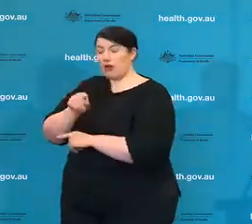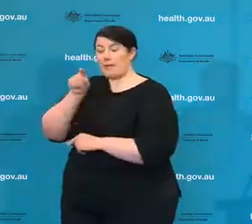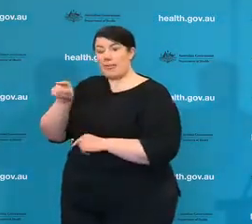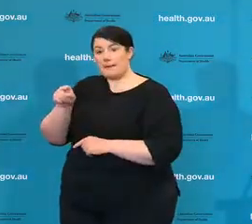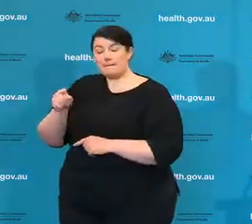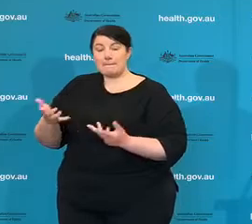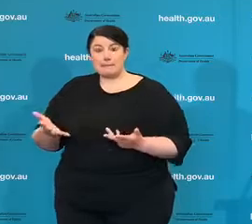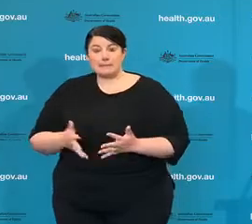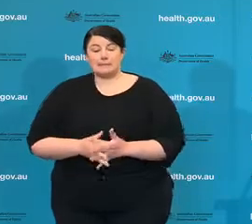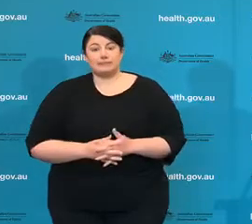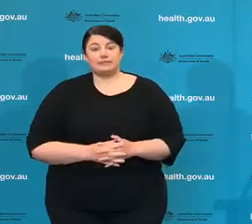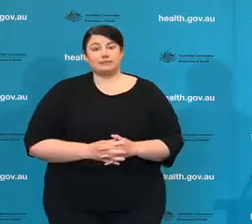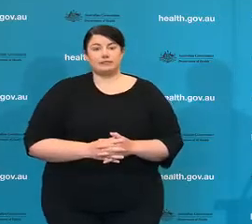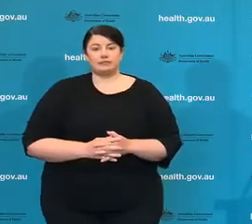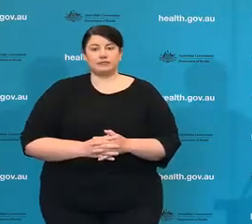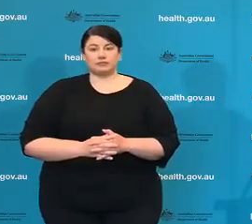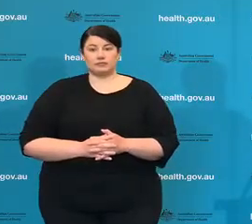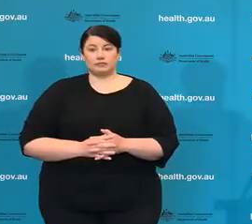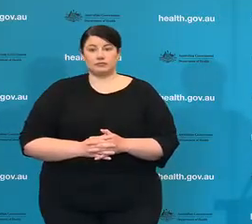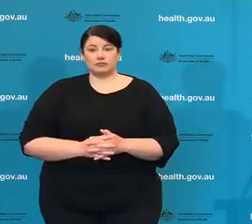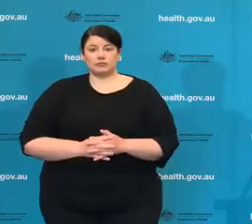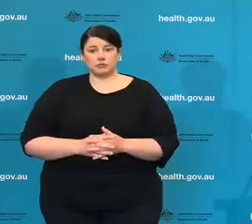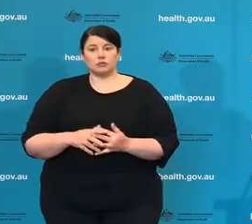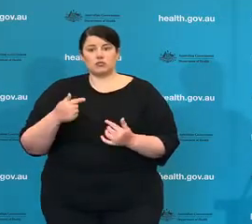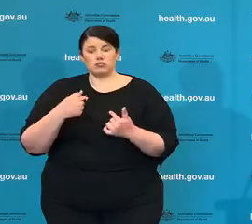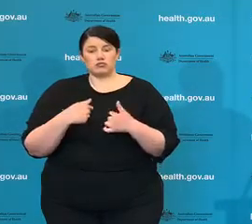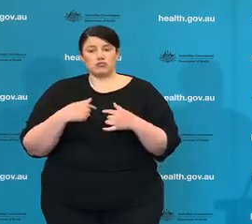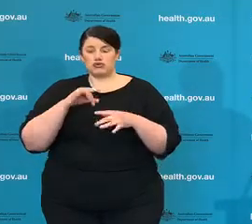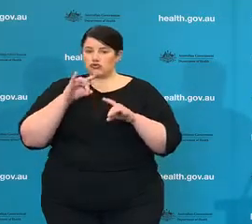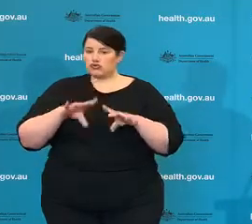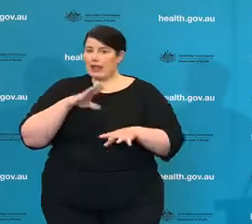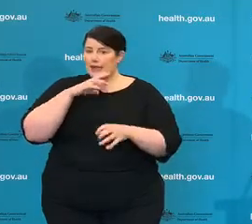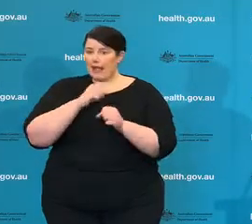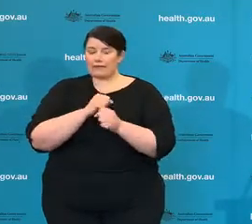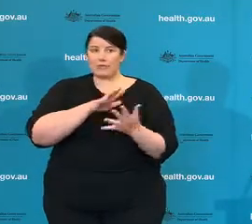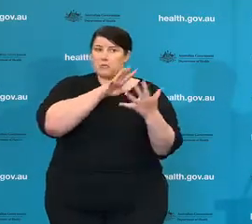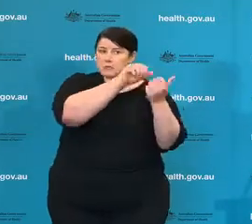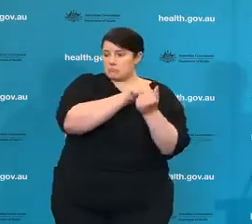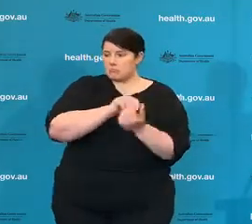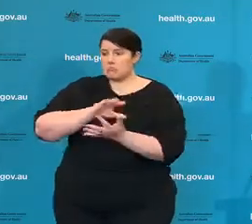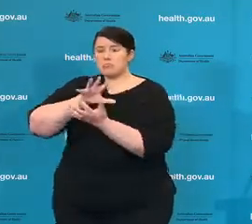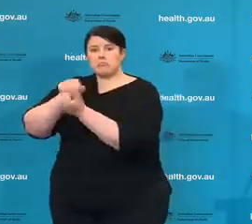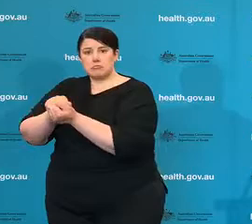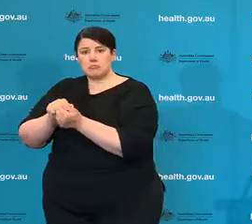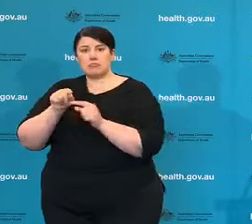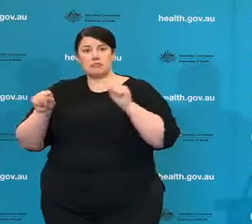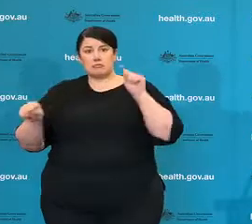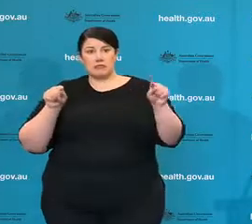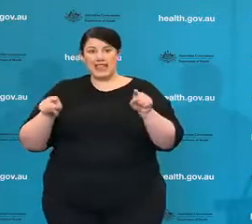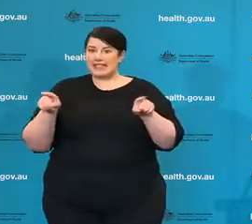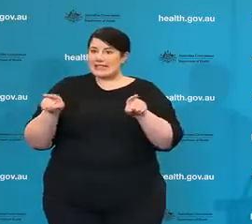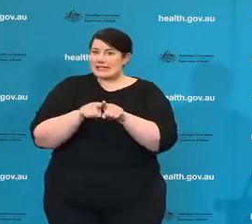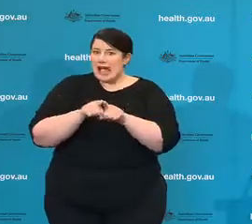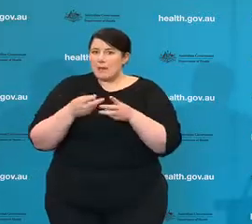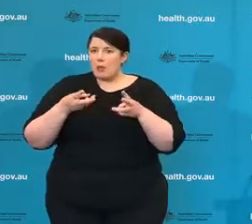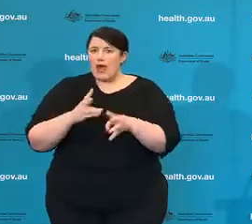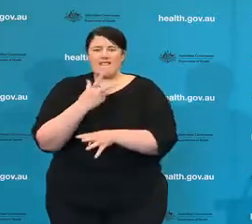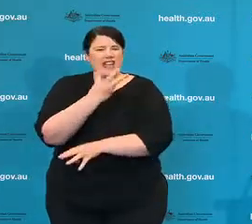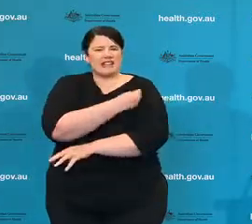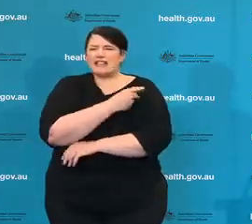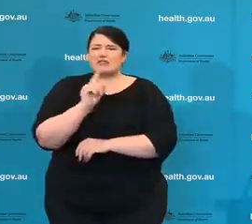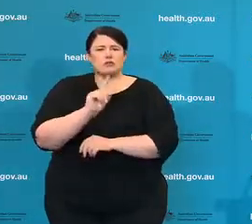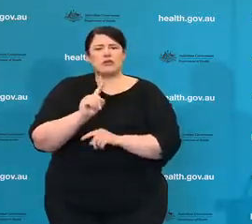Well, we've invested our first two advanced purchase agreements with two different technologies very, very deliberately. But